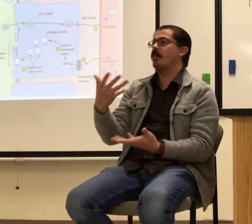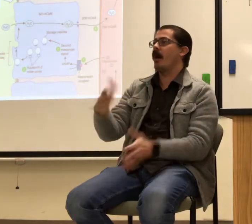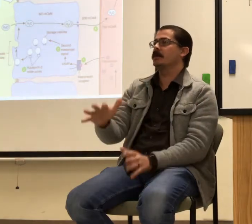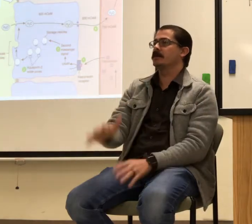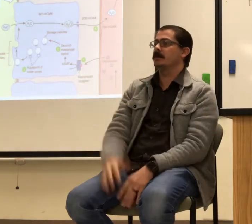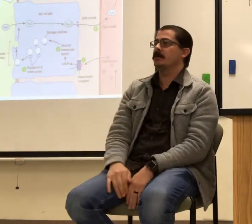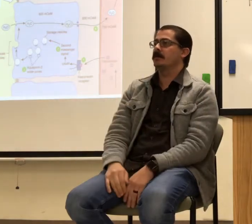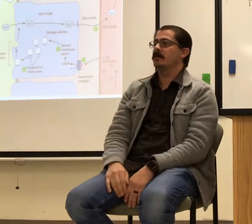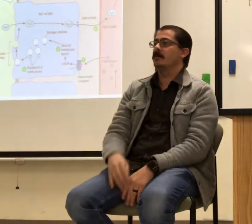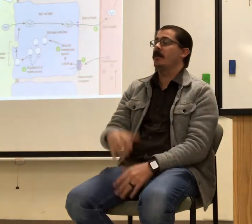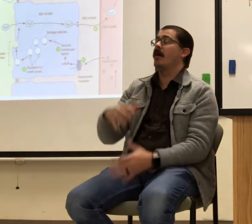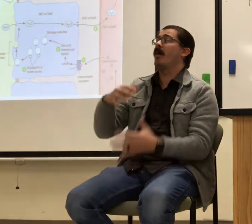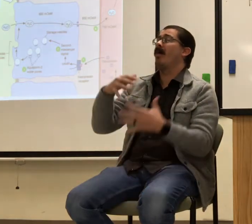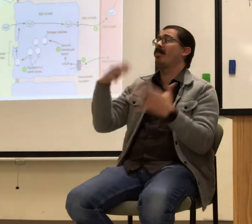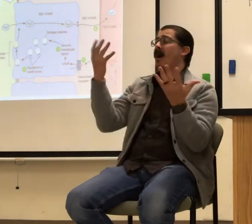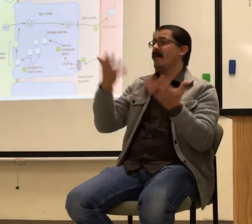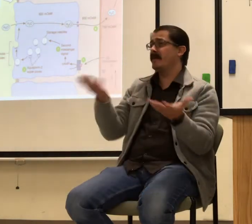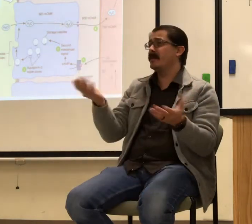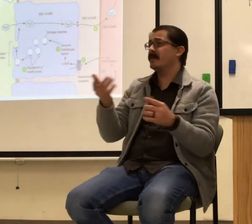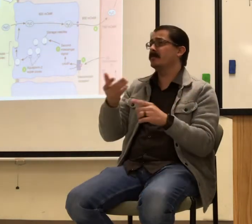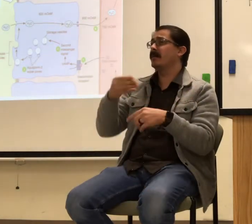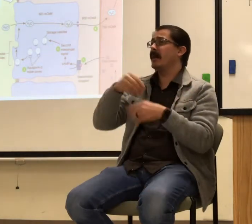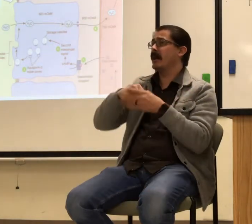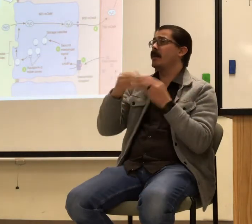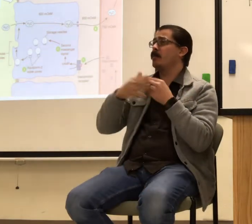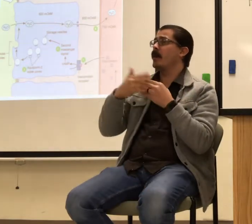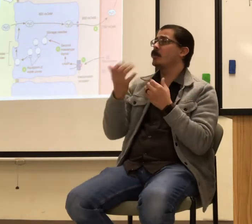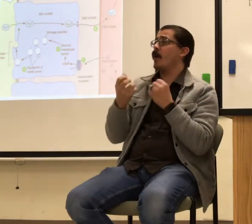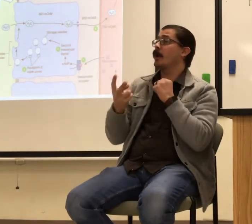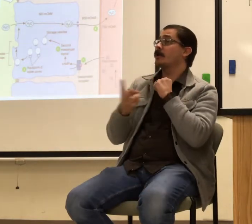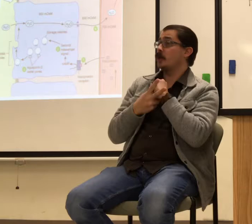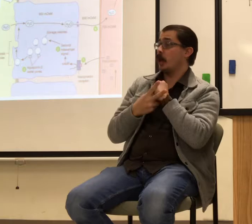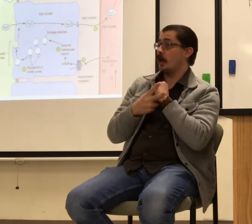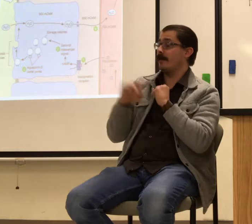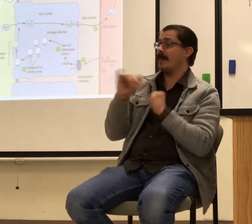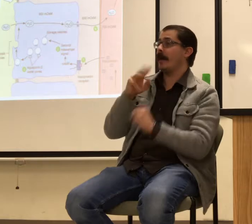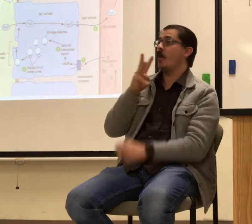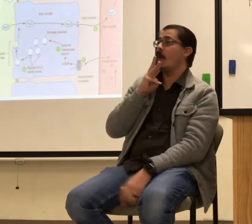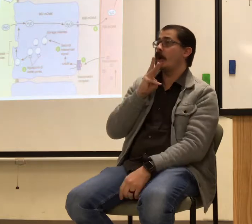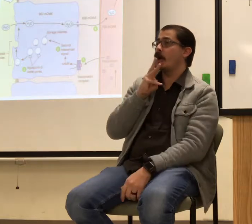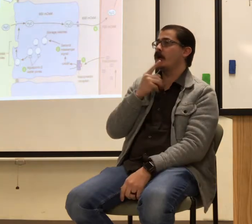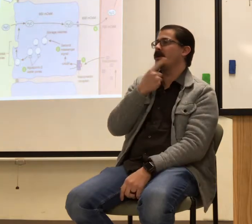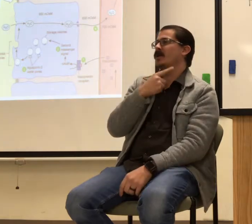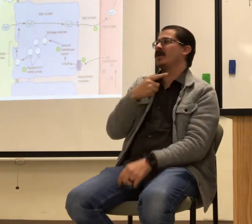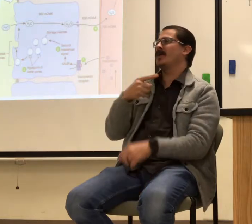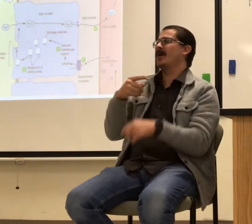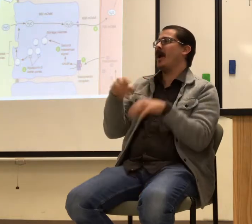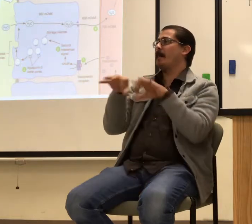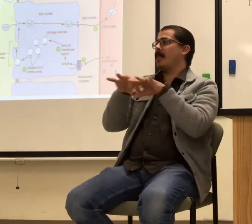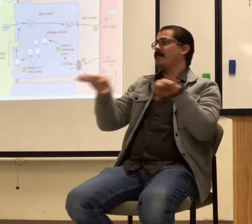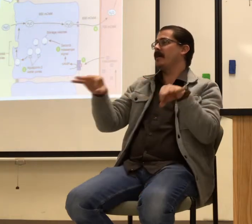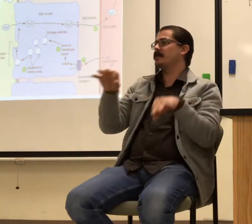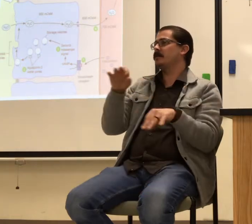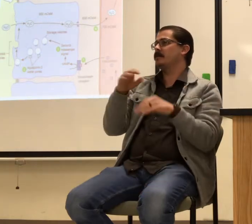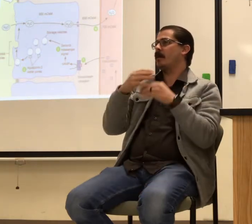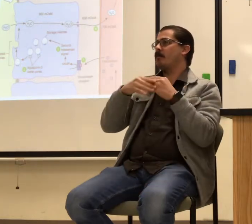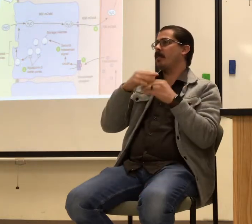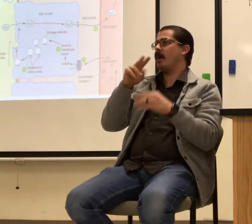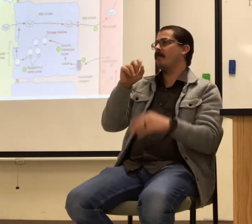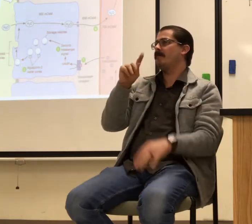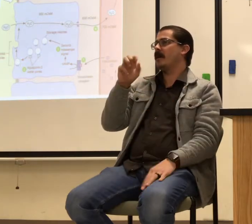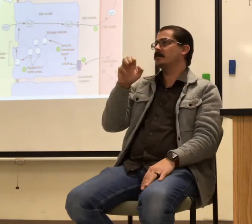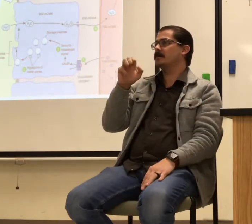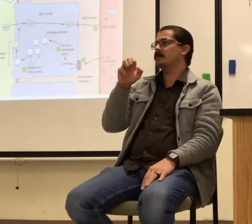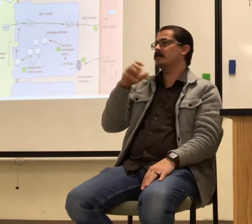So there's a lot of things in the blood you want to conserve, like water. So what they show you here is a blood vessel on the other side,